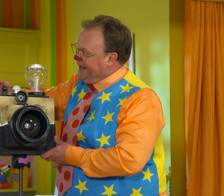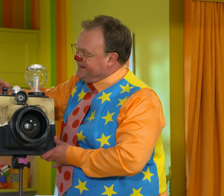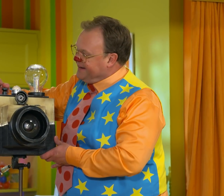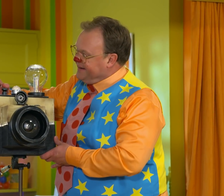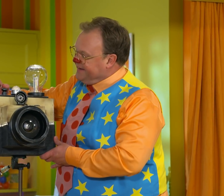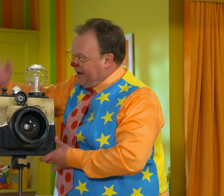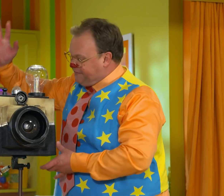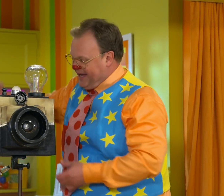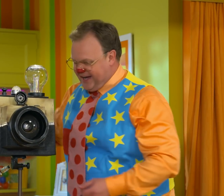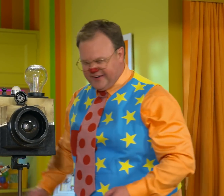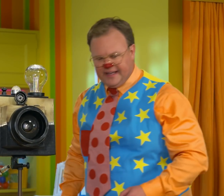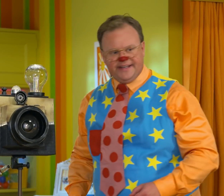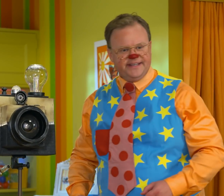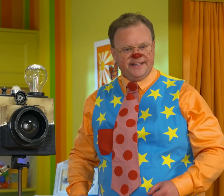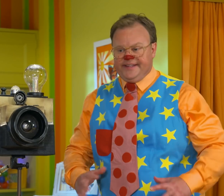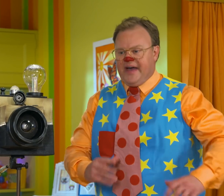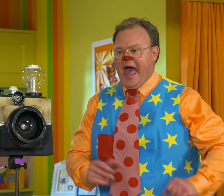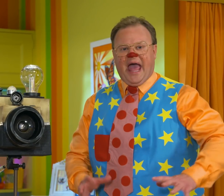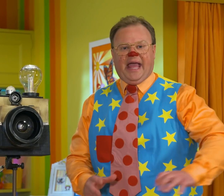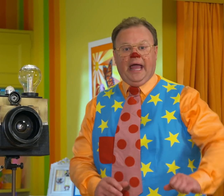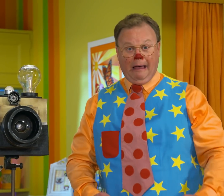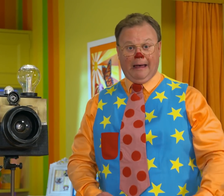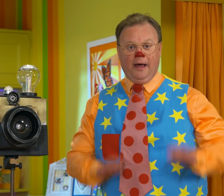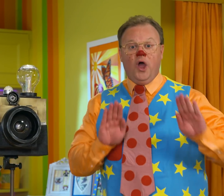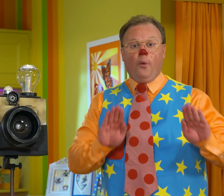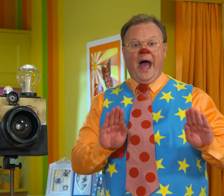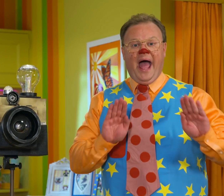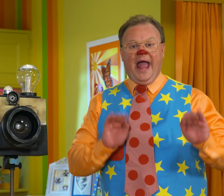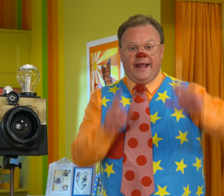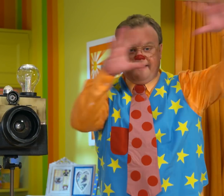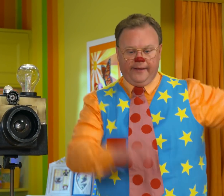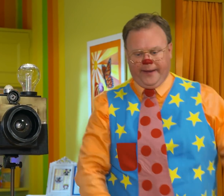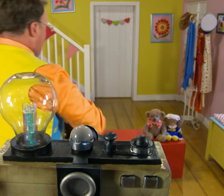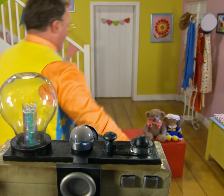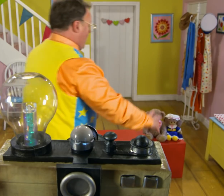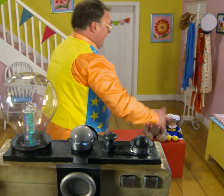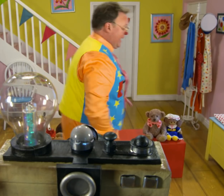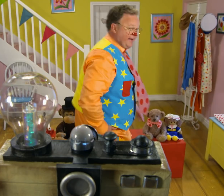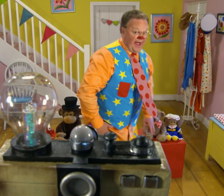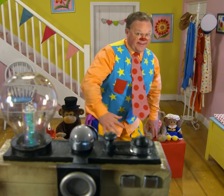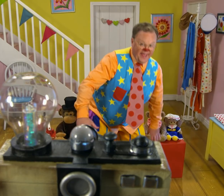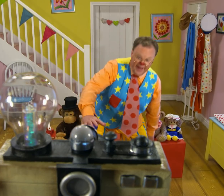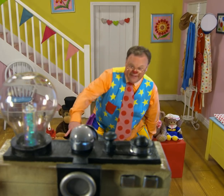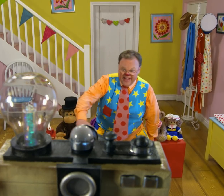And off we go. Die. Wait. Oh, right. Ready,